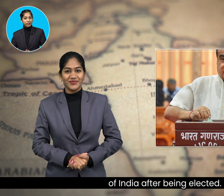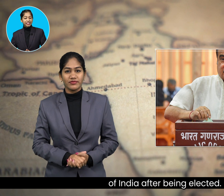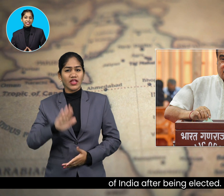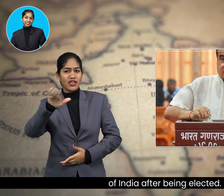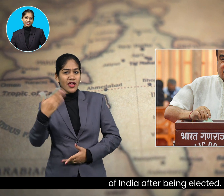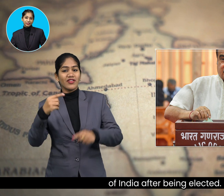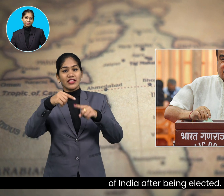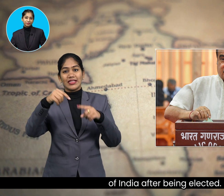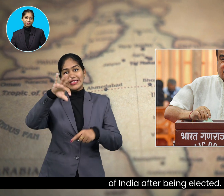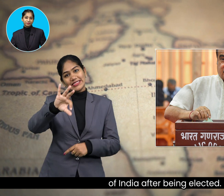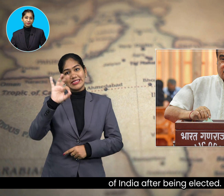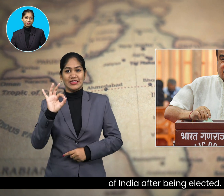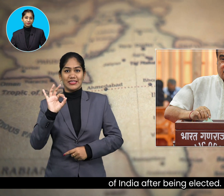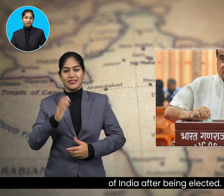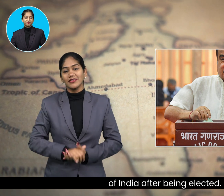After being elected.